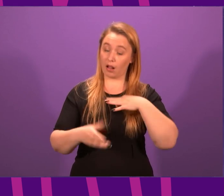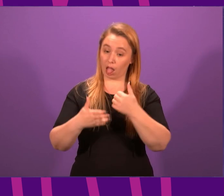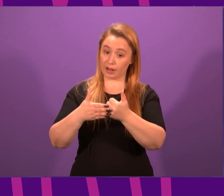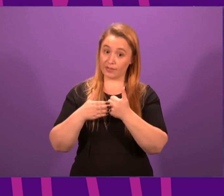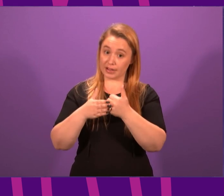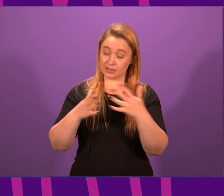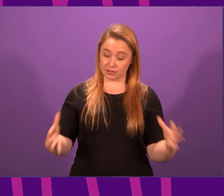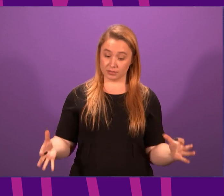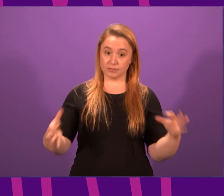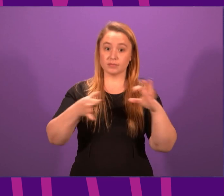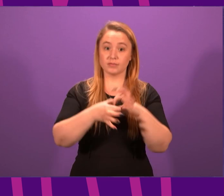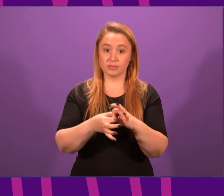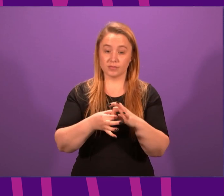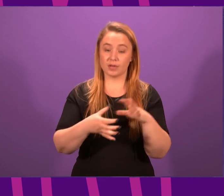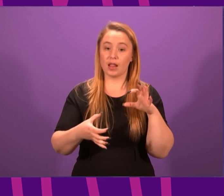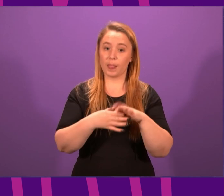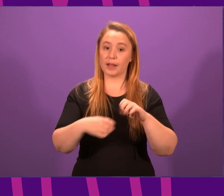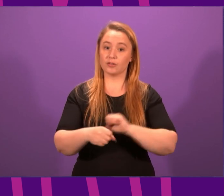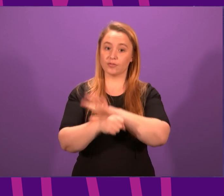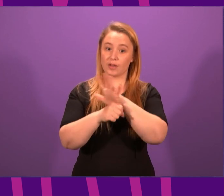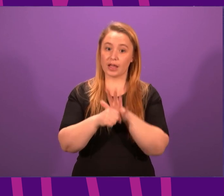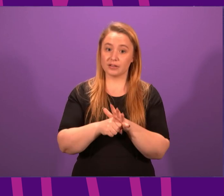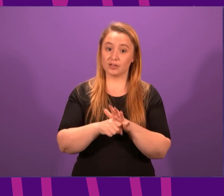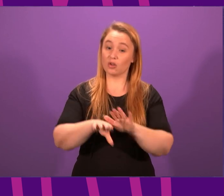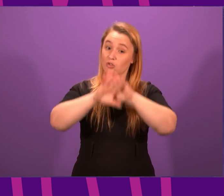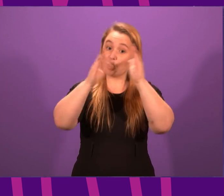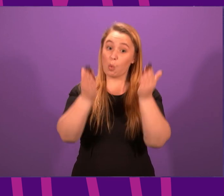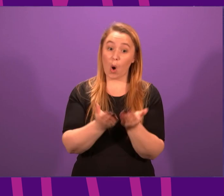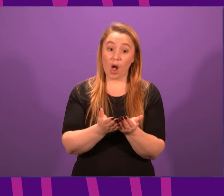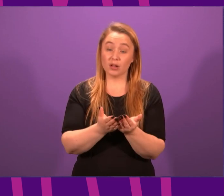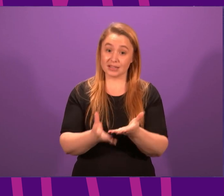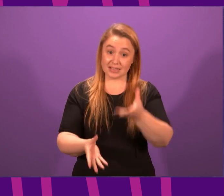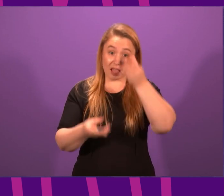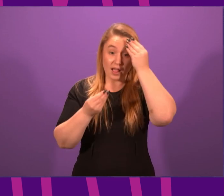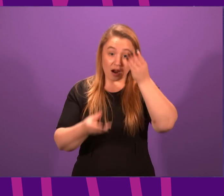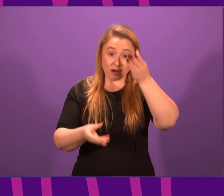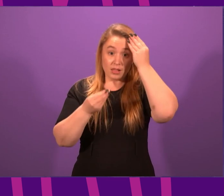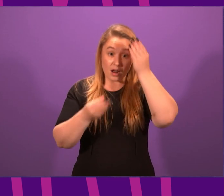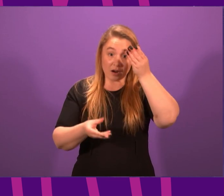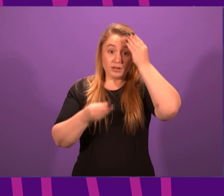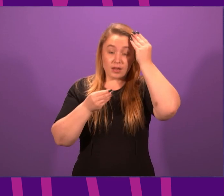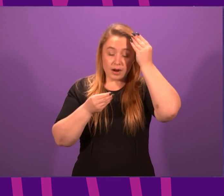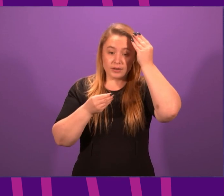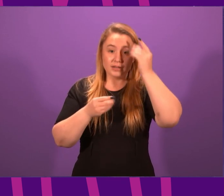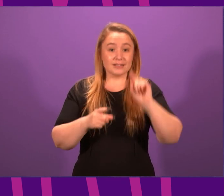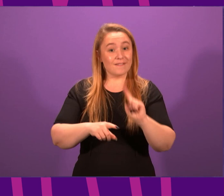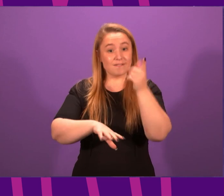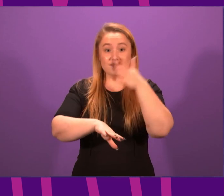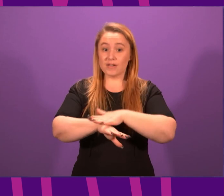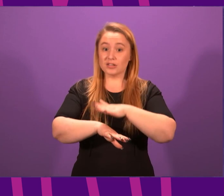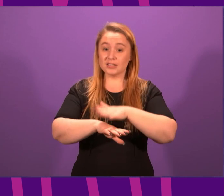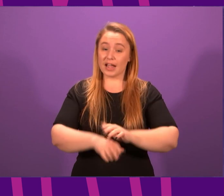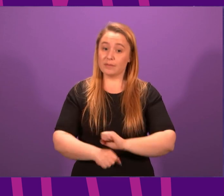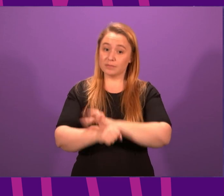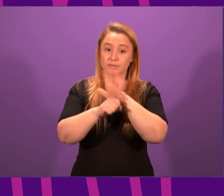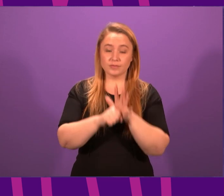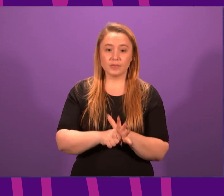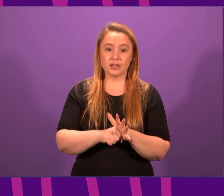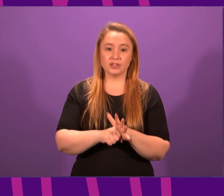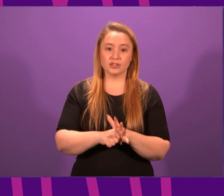advice in a context of a virus that the world is learning about and therefore our understanding and knowledge